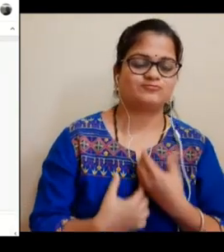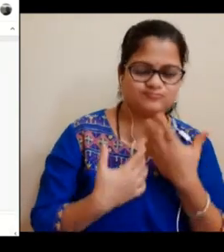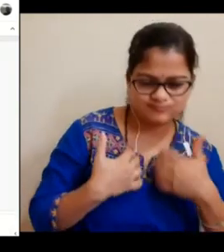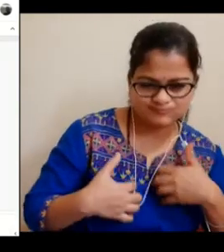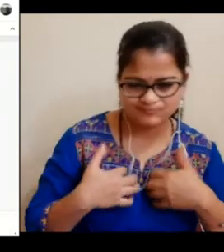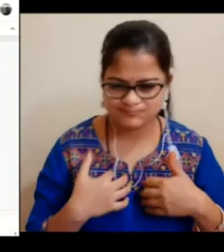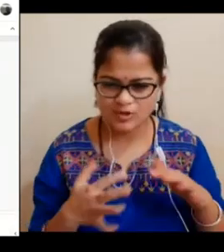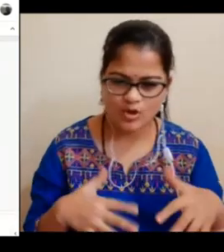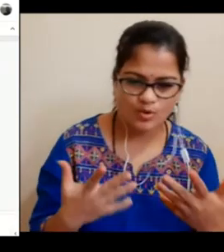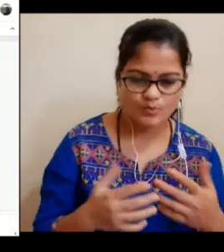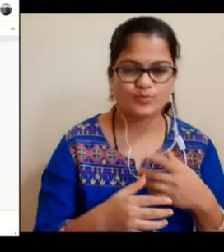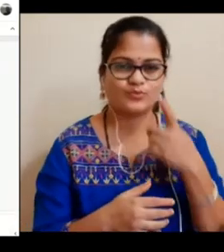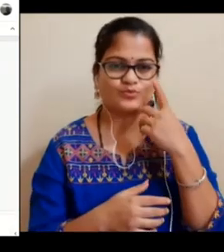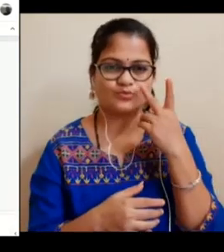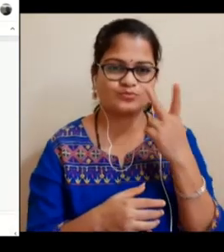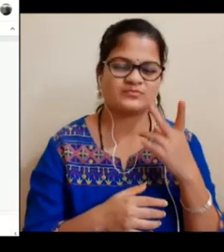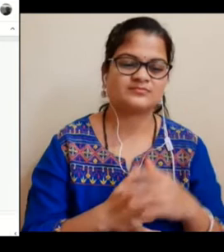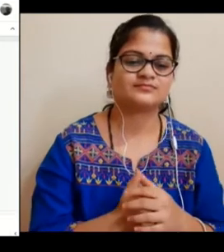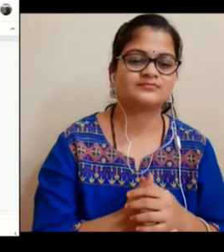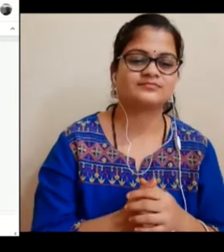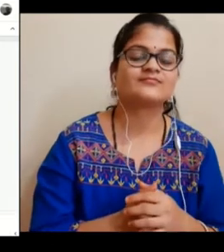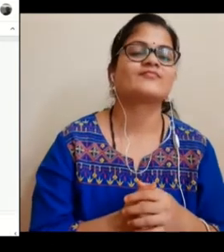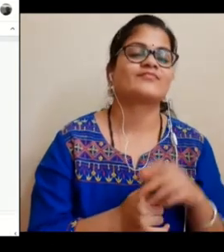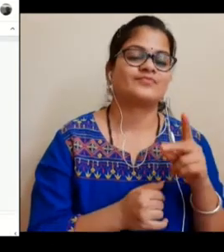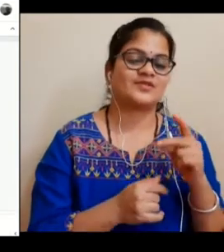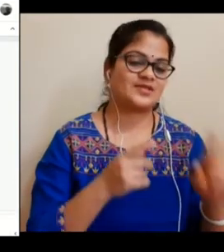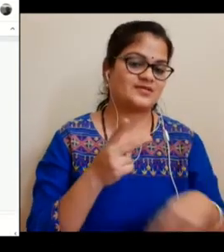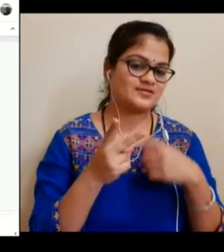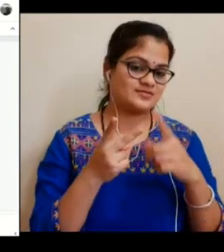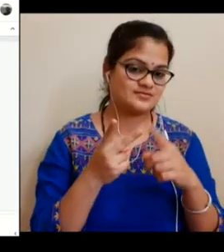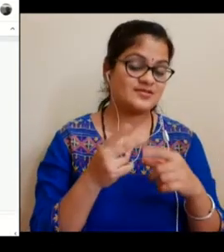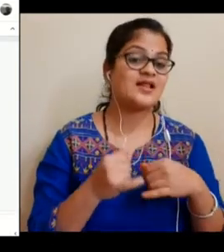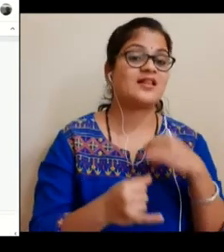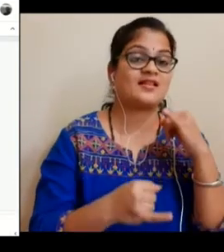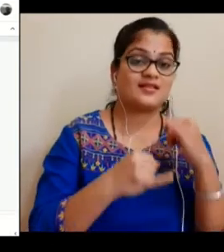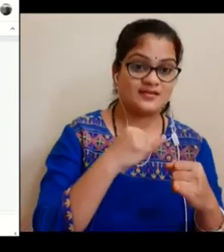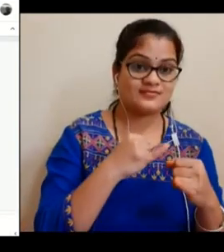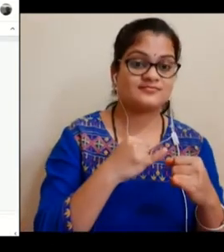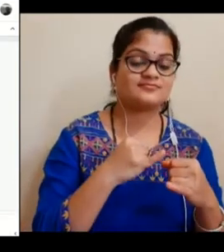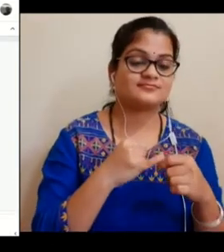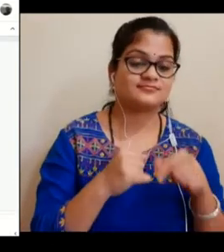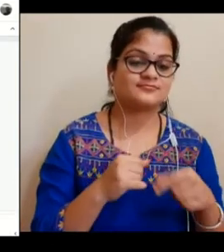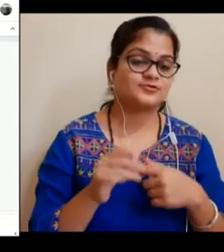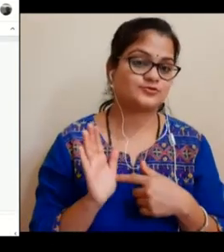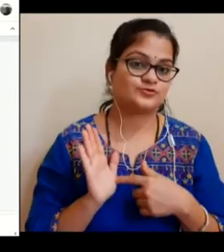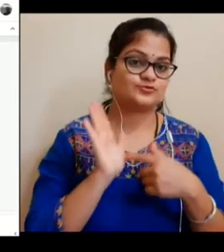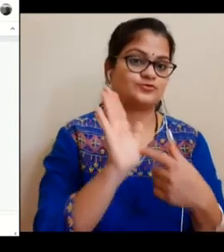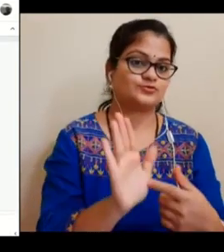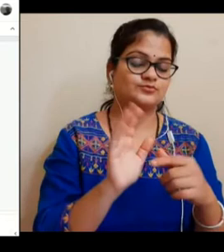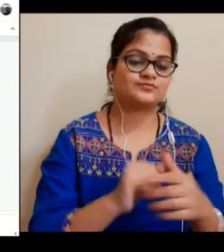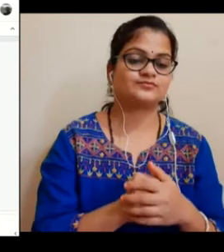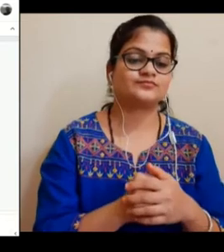Okay. Yeah. Then that is the second activity, and now the last activity. I'll